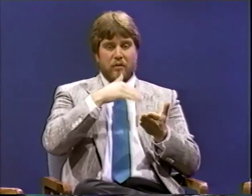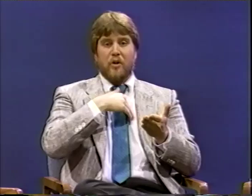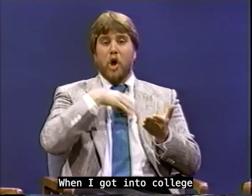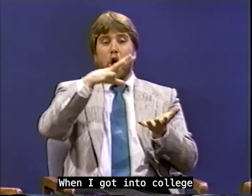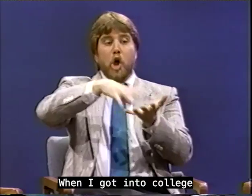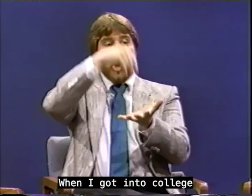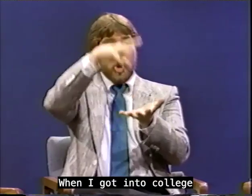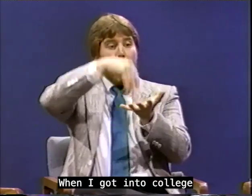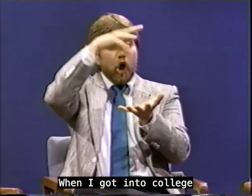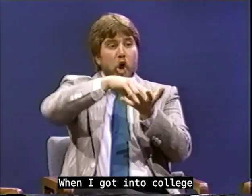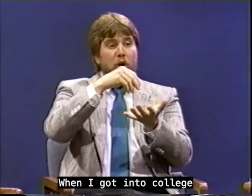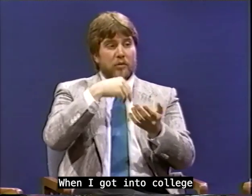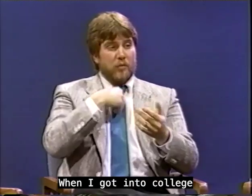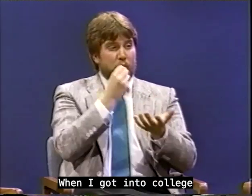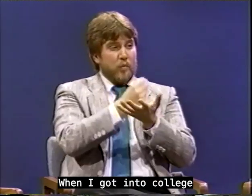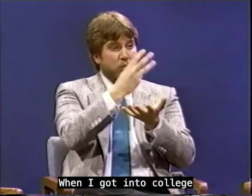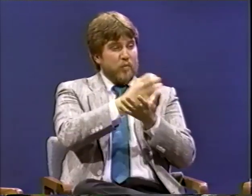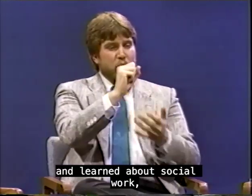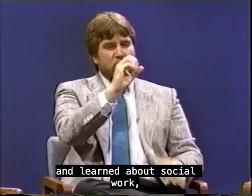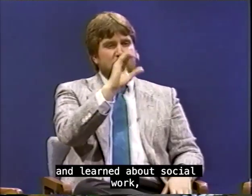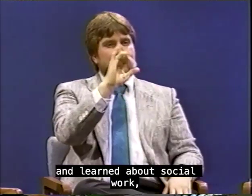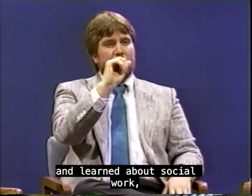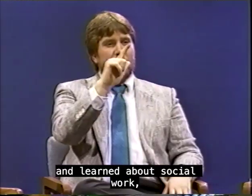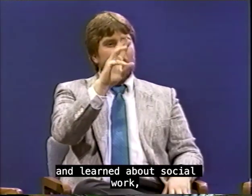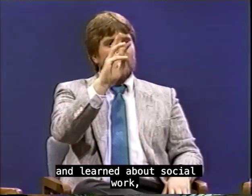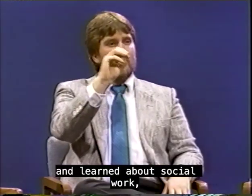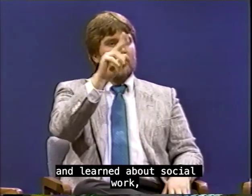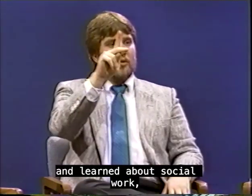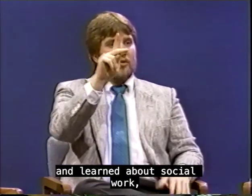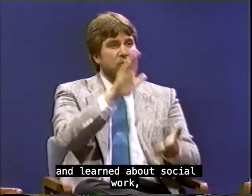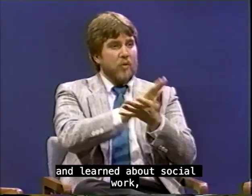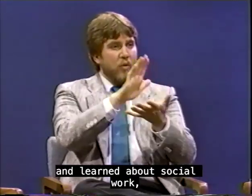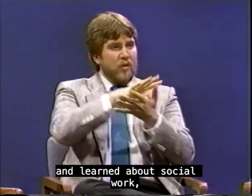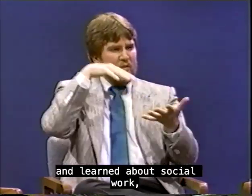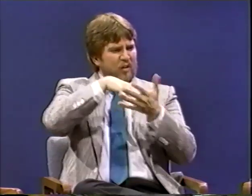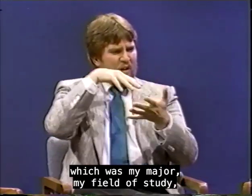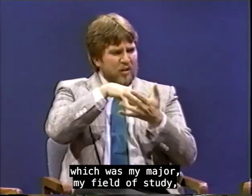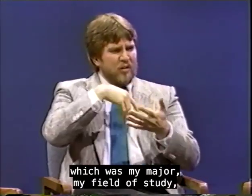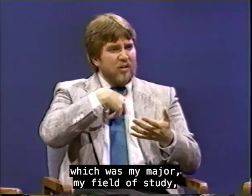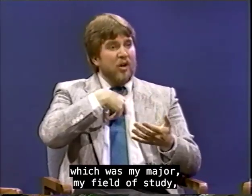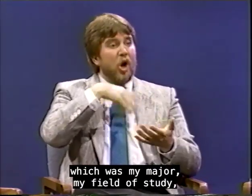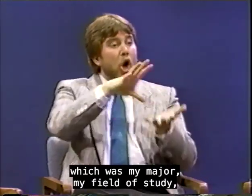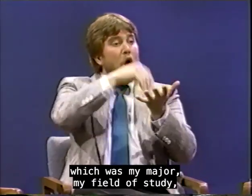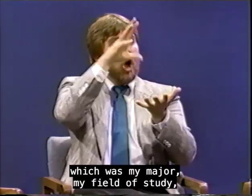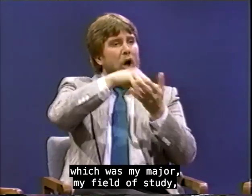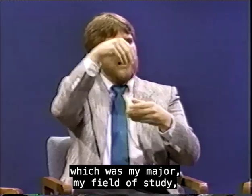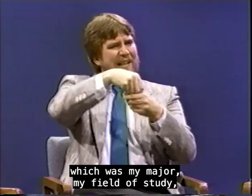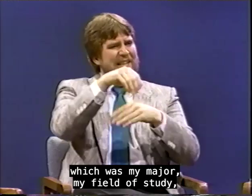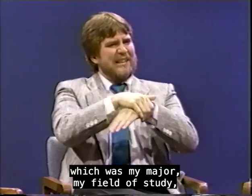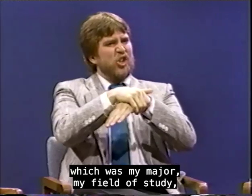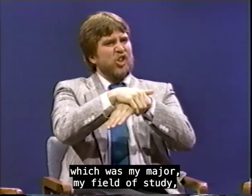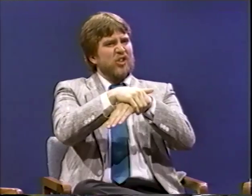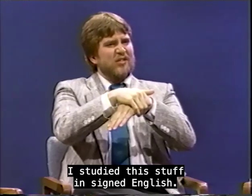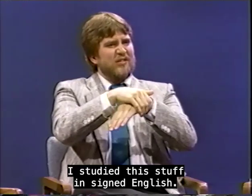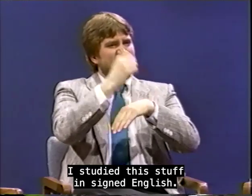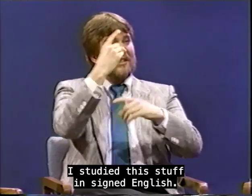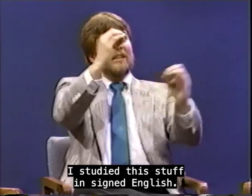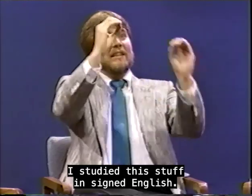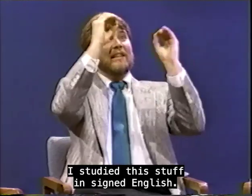When I got into college and learned about social work, which was my major, my field of study, I studied this stuff in